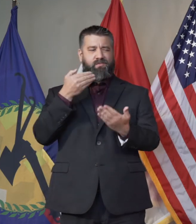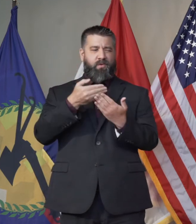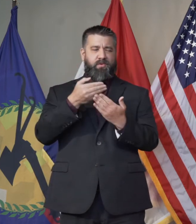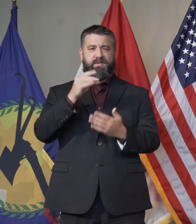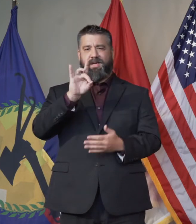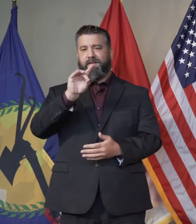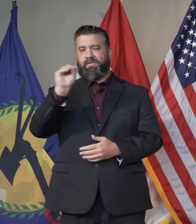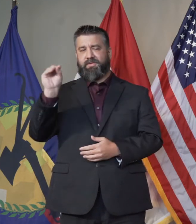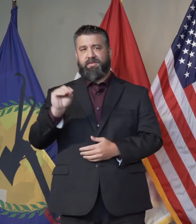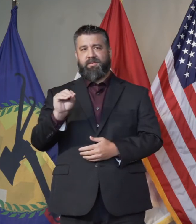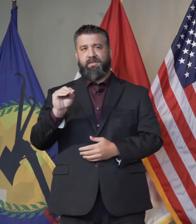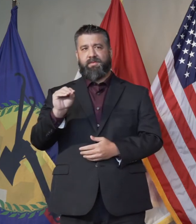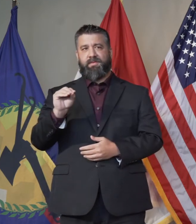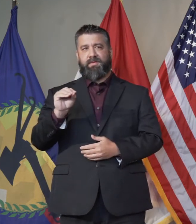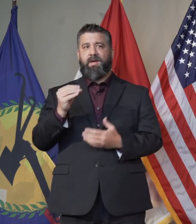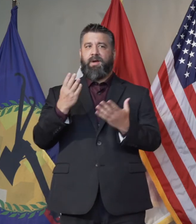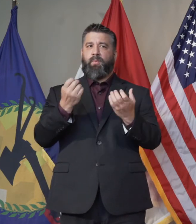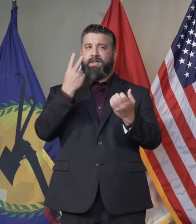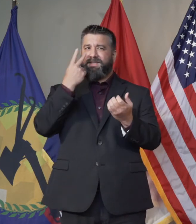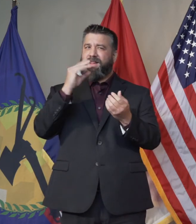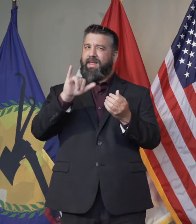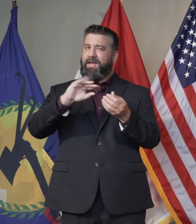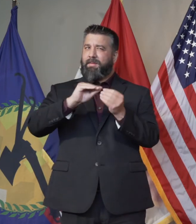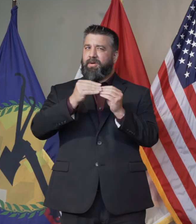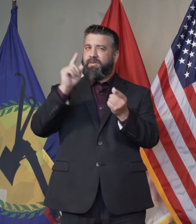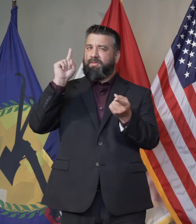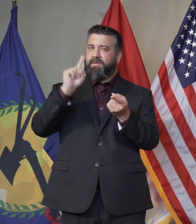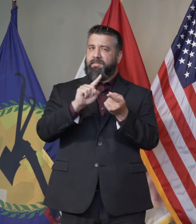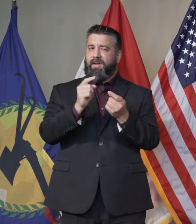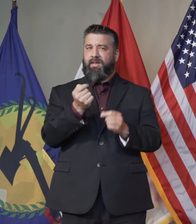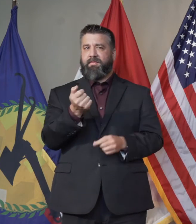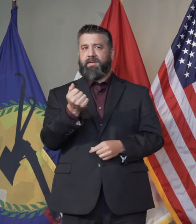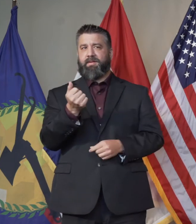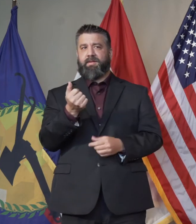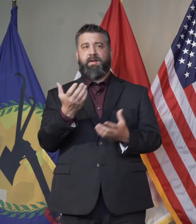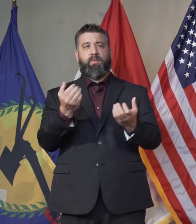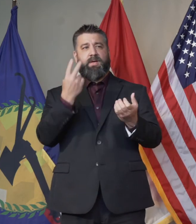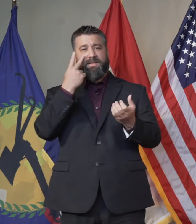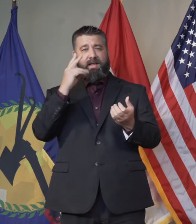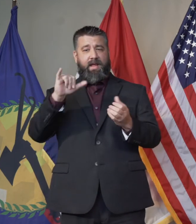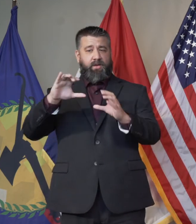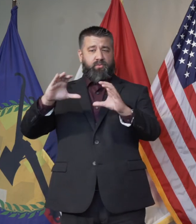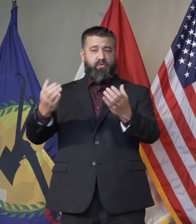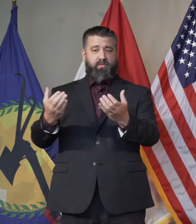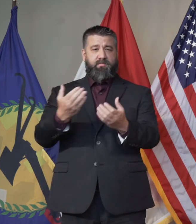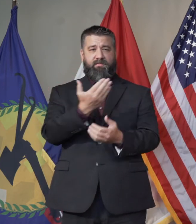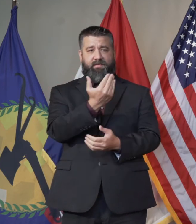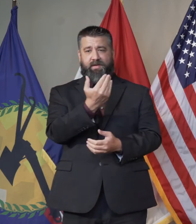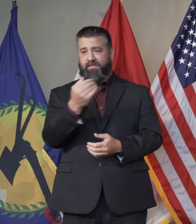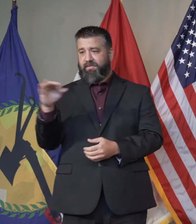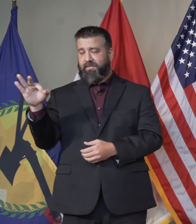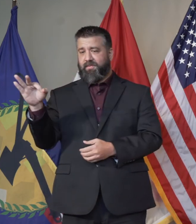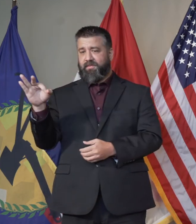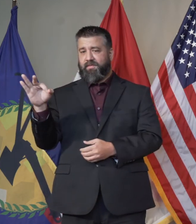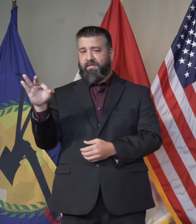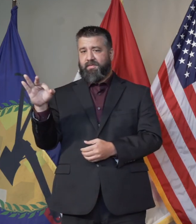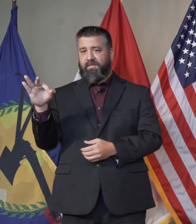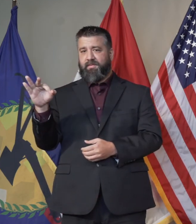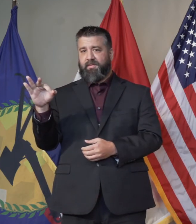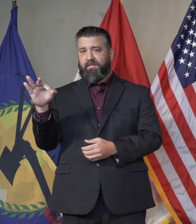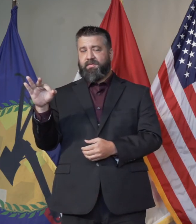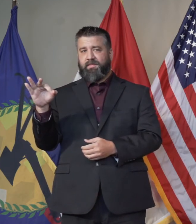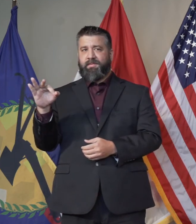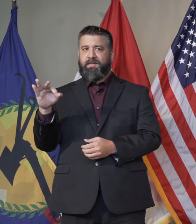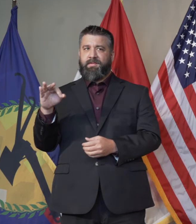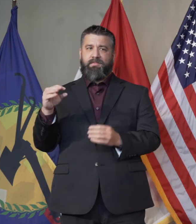those students. And we'd like to see that come down a little bit. And we'd like to see that group of young people be more accepting